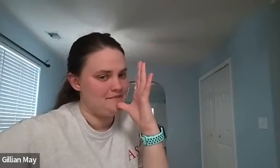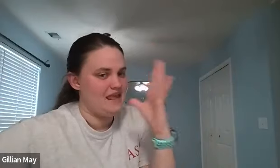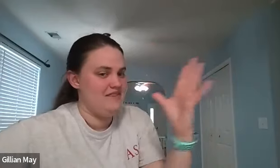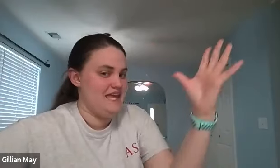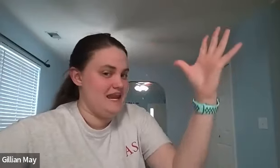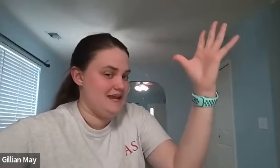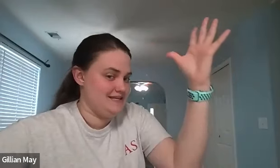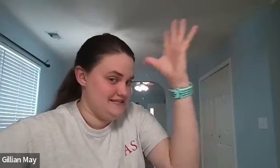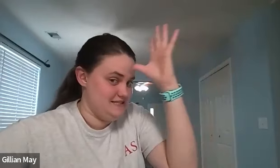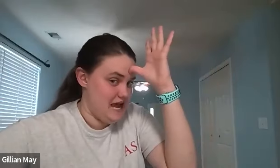and then dad.